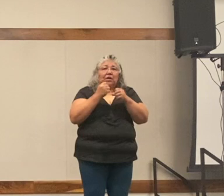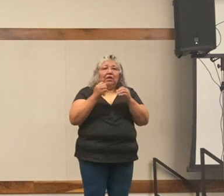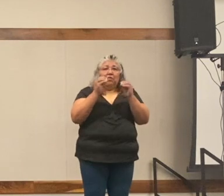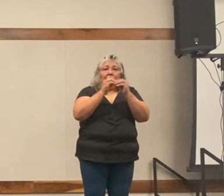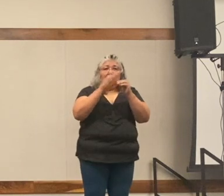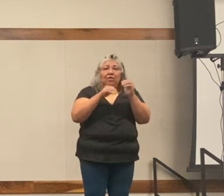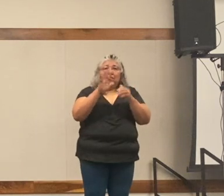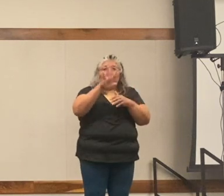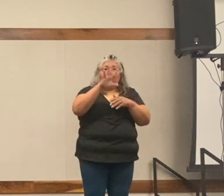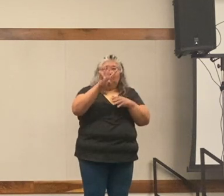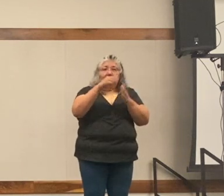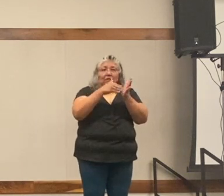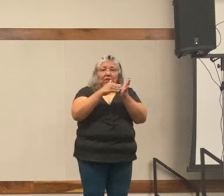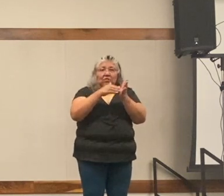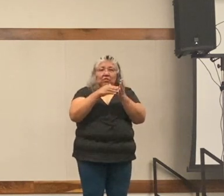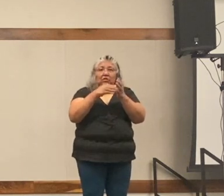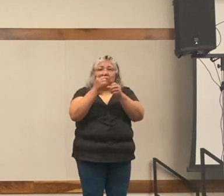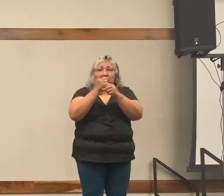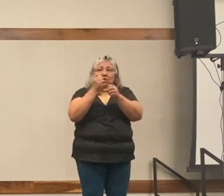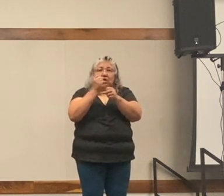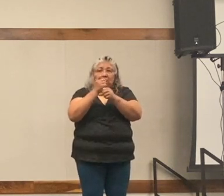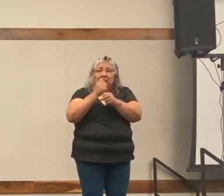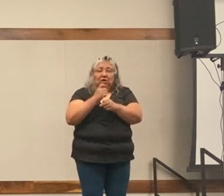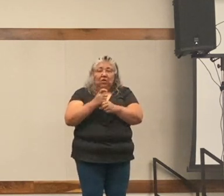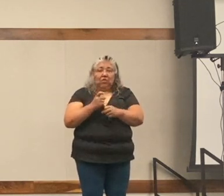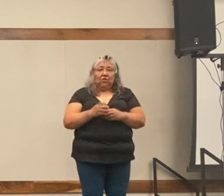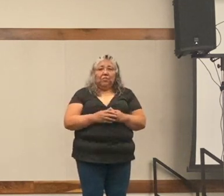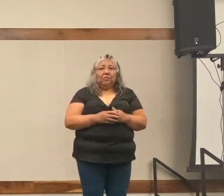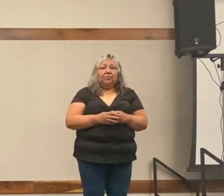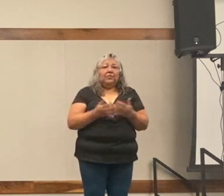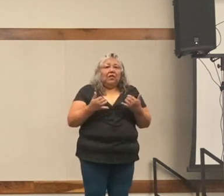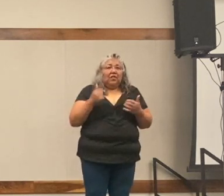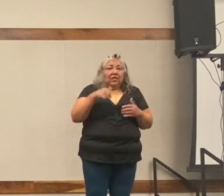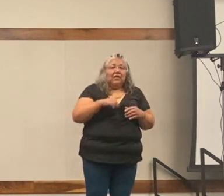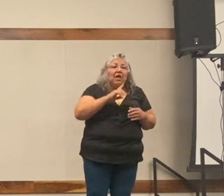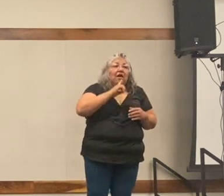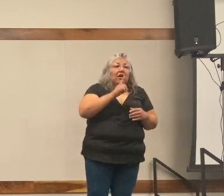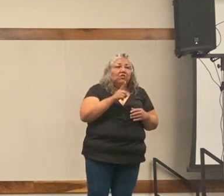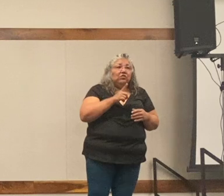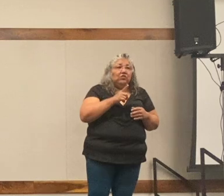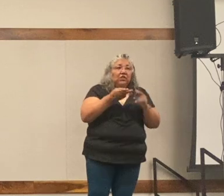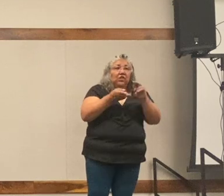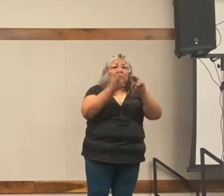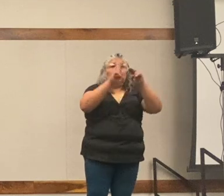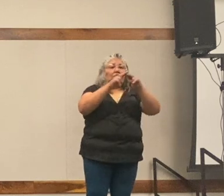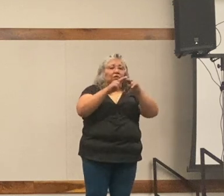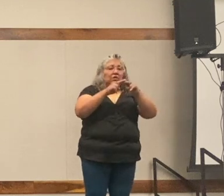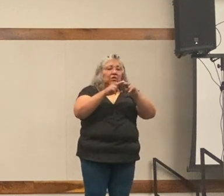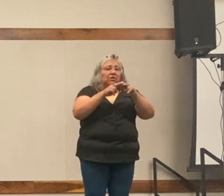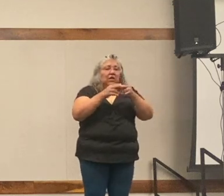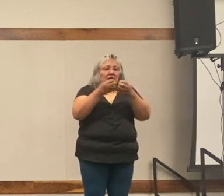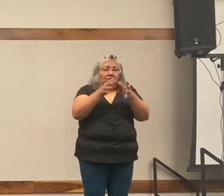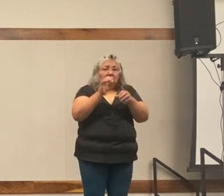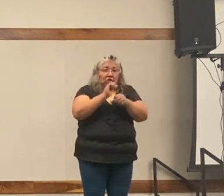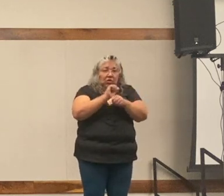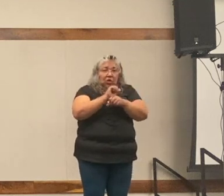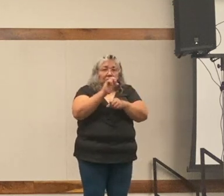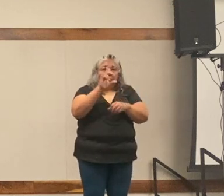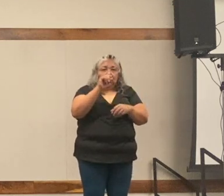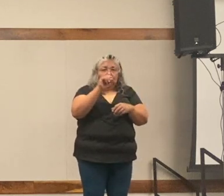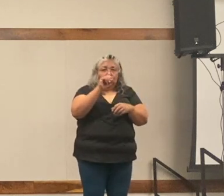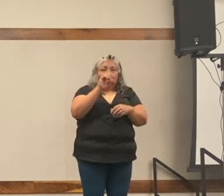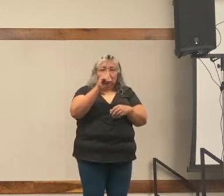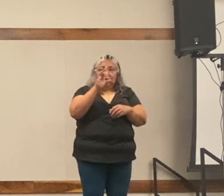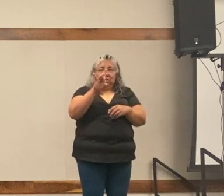over $54,000 a year. So this is actually an increase. Listen to me. He lost his job in